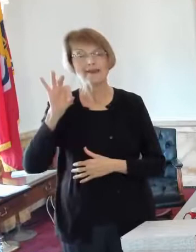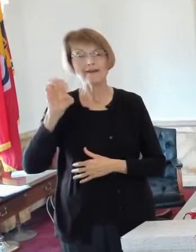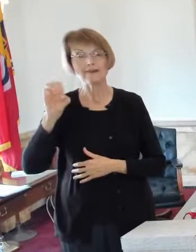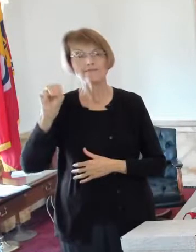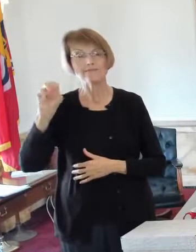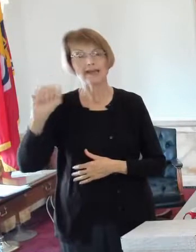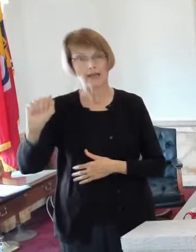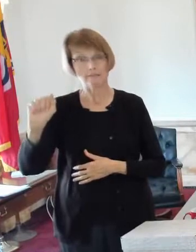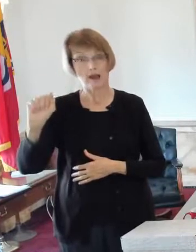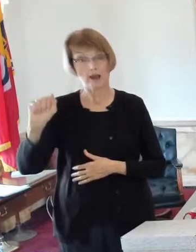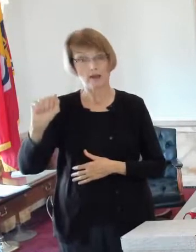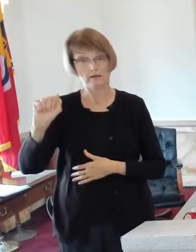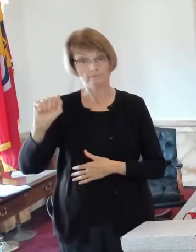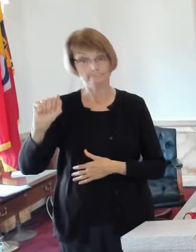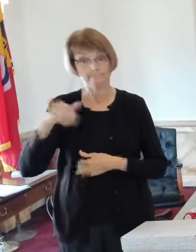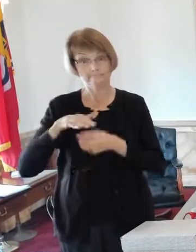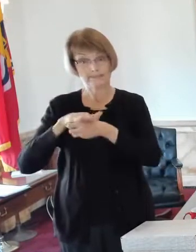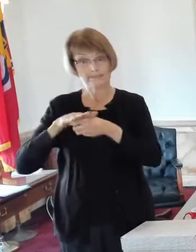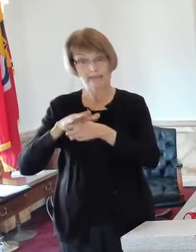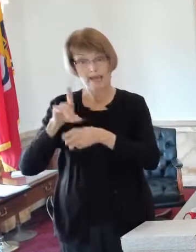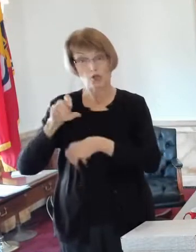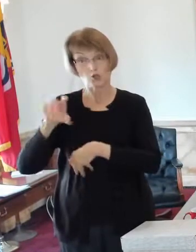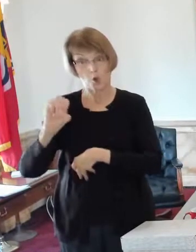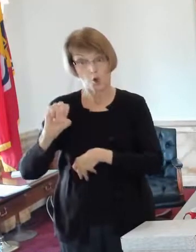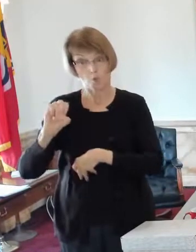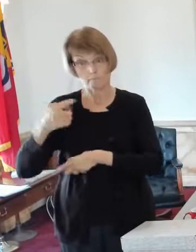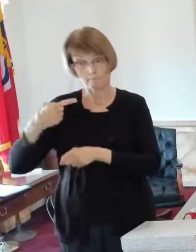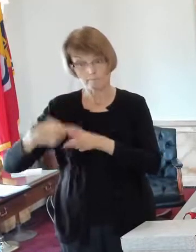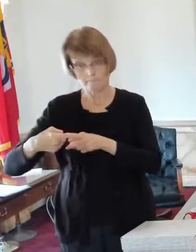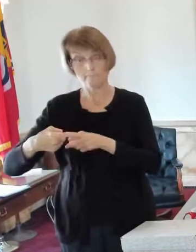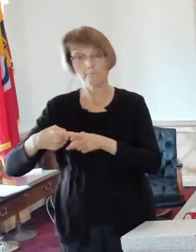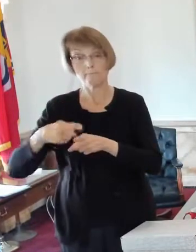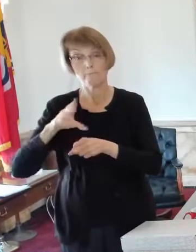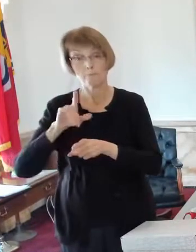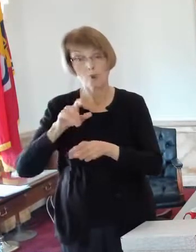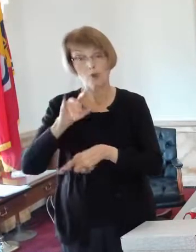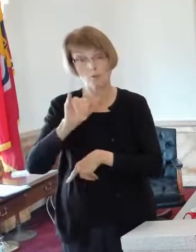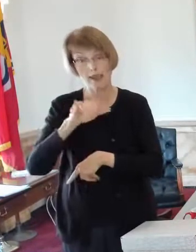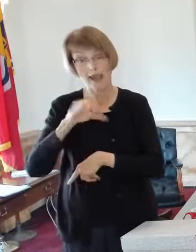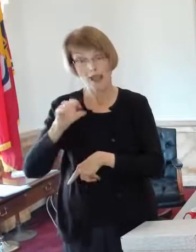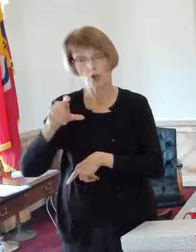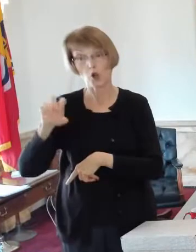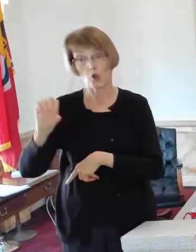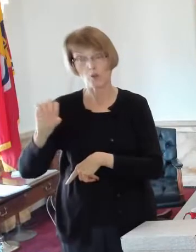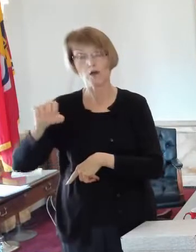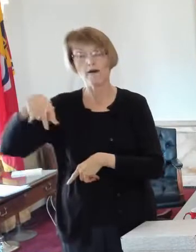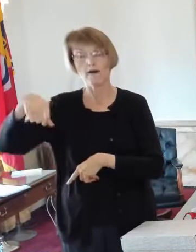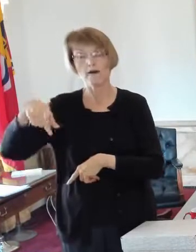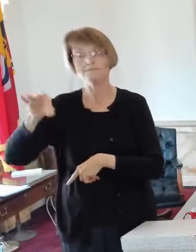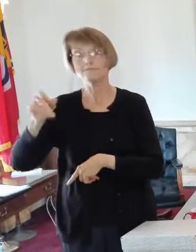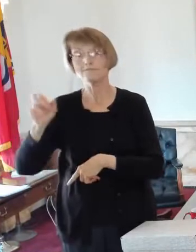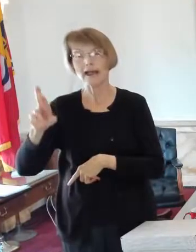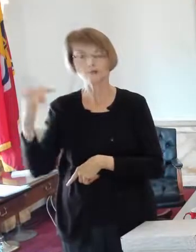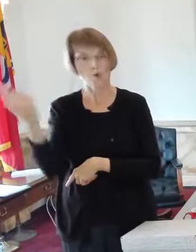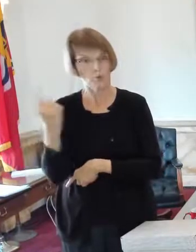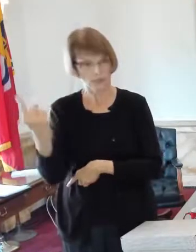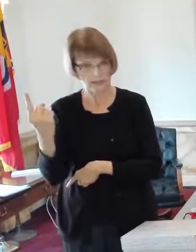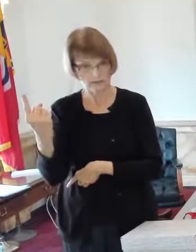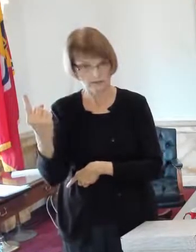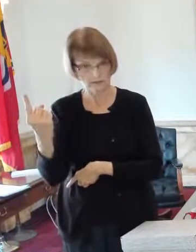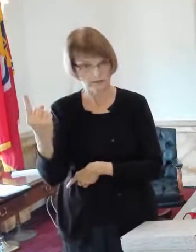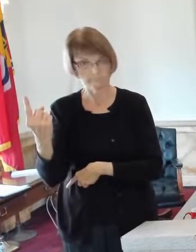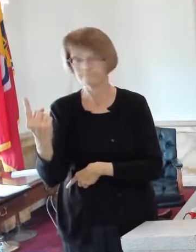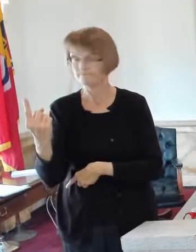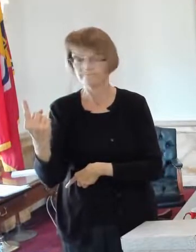site at the Dome, Broadway and Cole, is Pfizer. There's no Moderna there, or